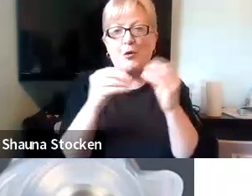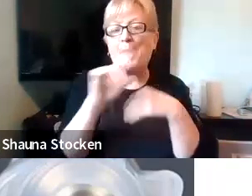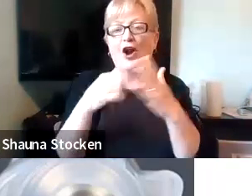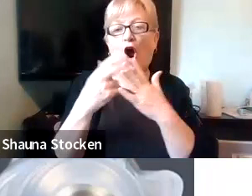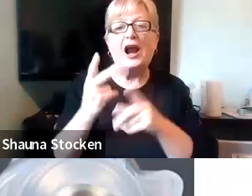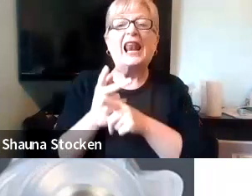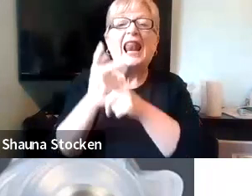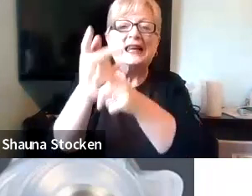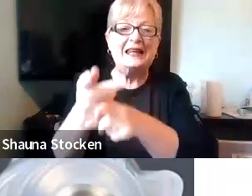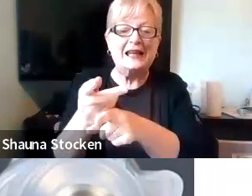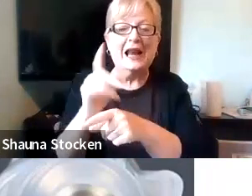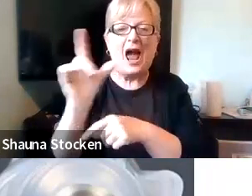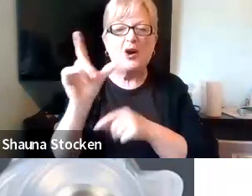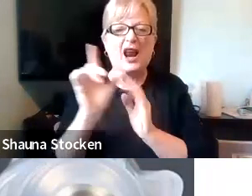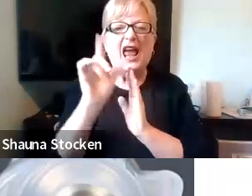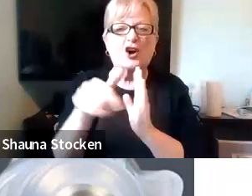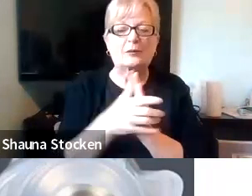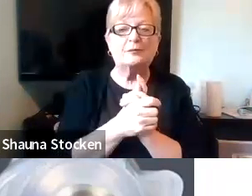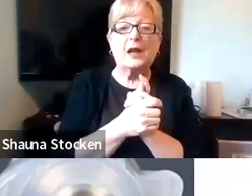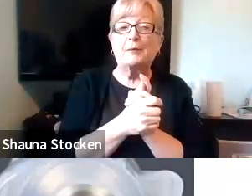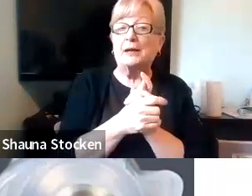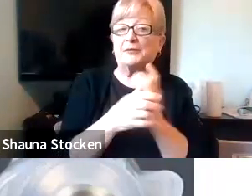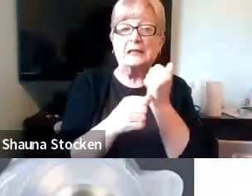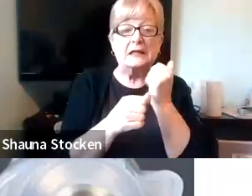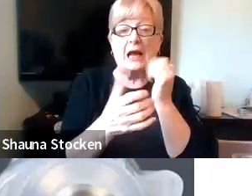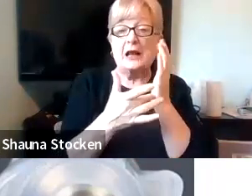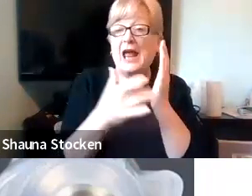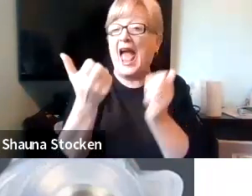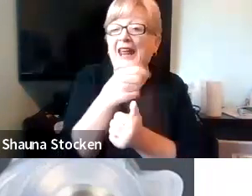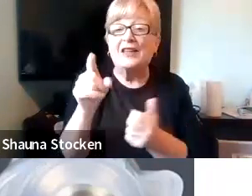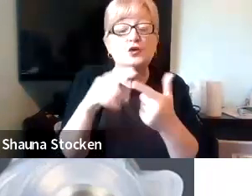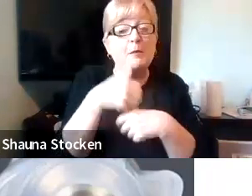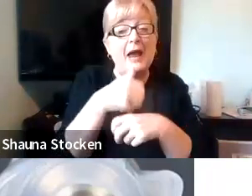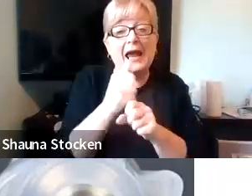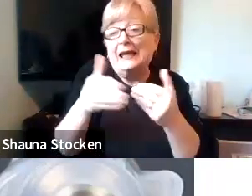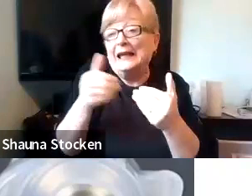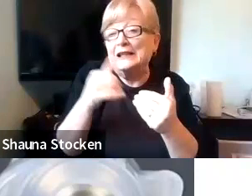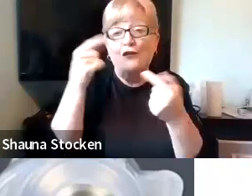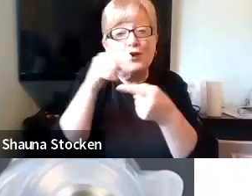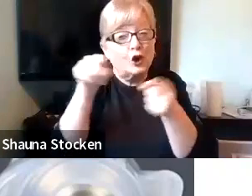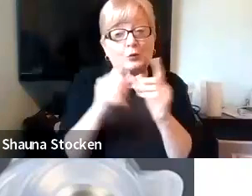but assistive technology is anything that can make it easier for you to do what you want to do.